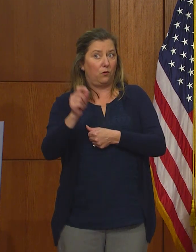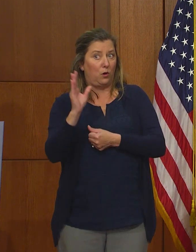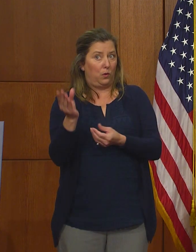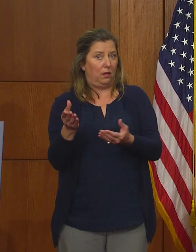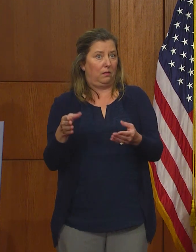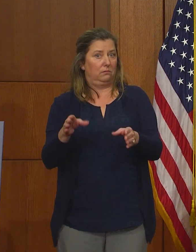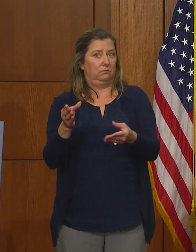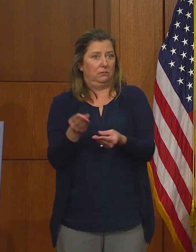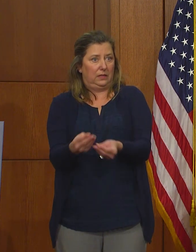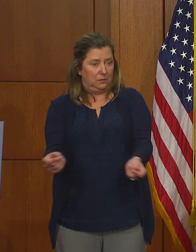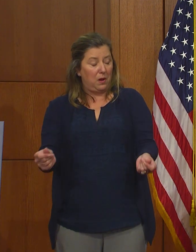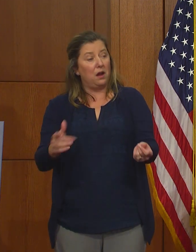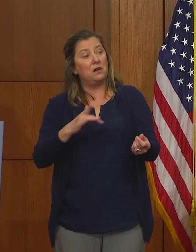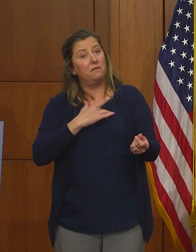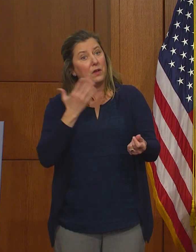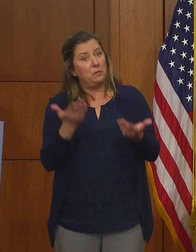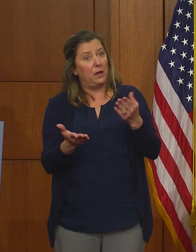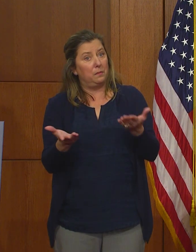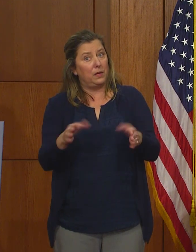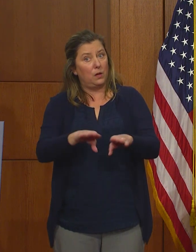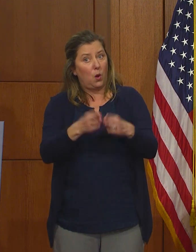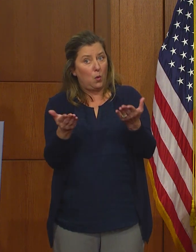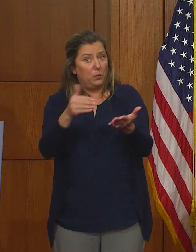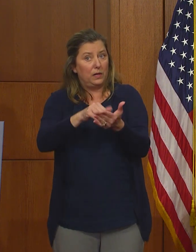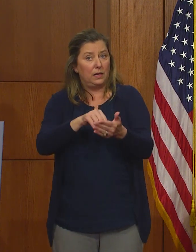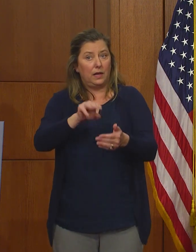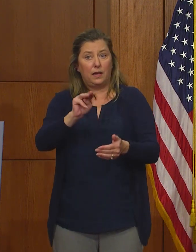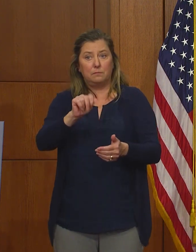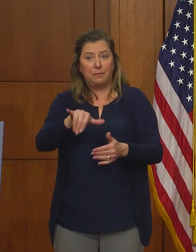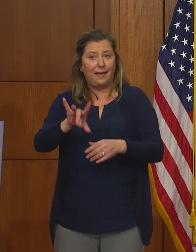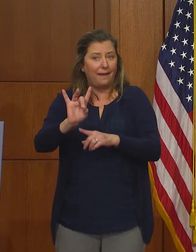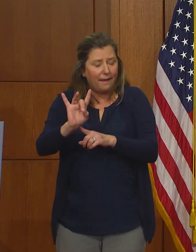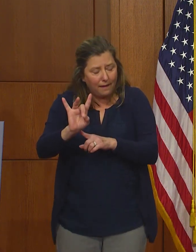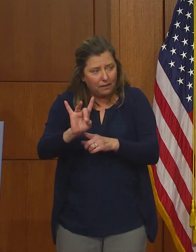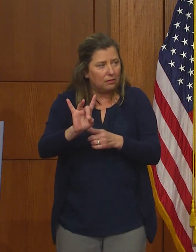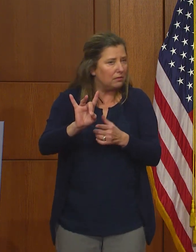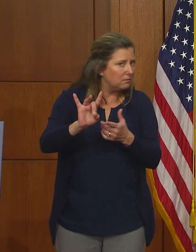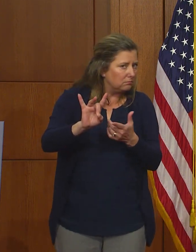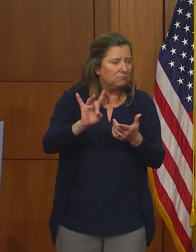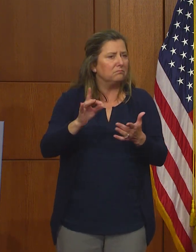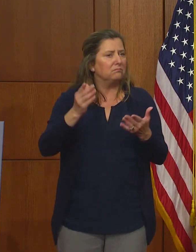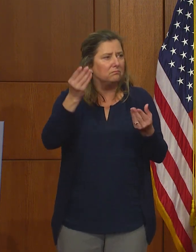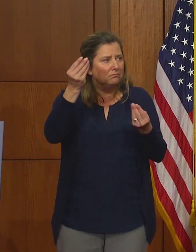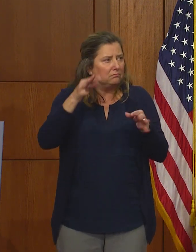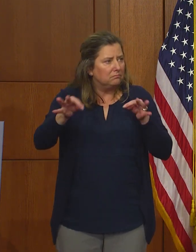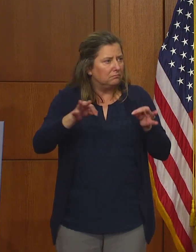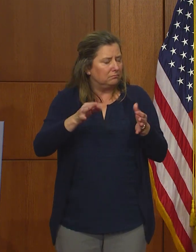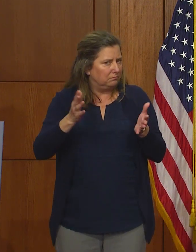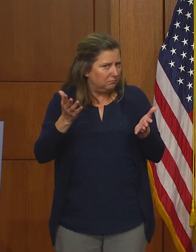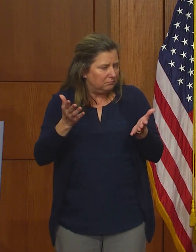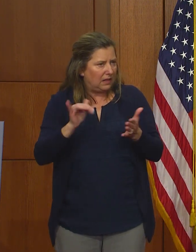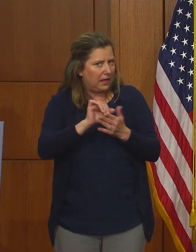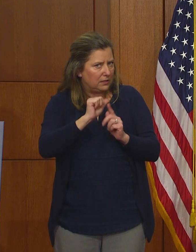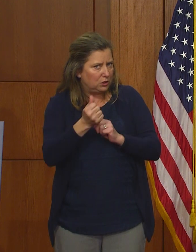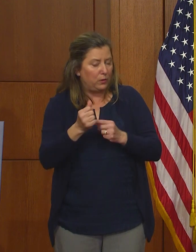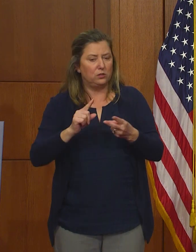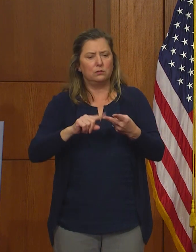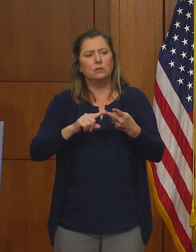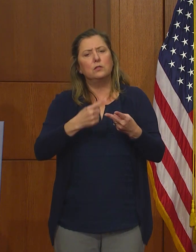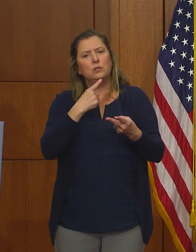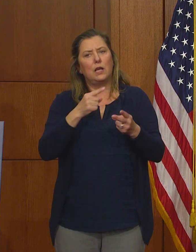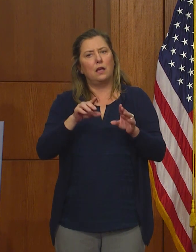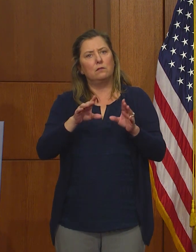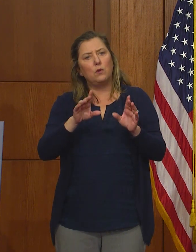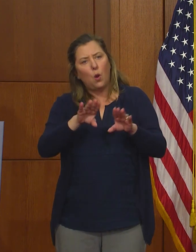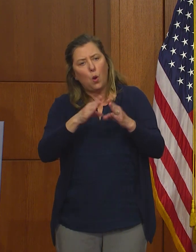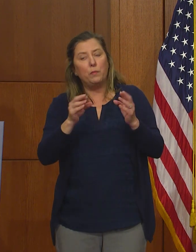one reopening beginning May 8th? Can you update us on where that stands? And as well, regarding reopening, I know you said you